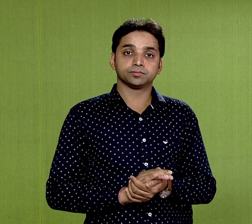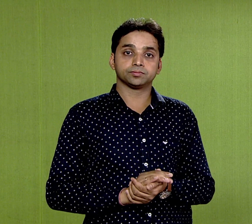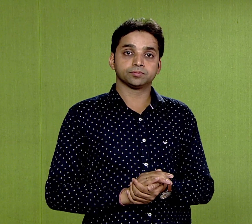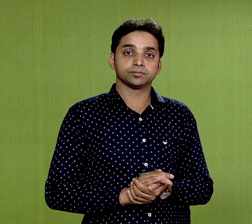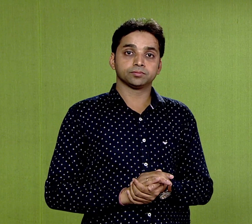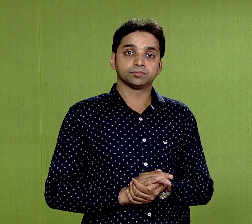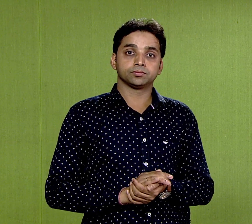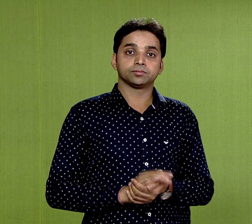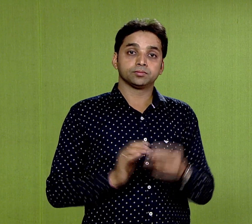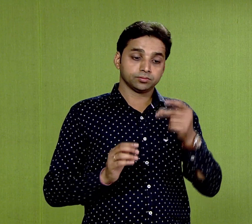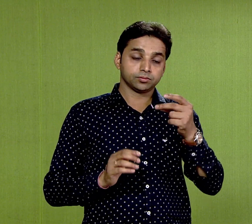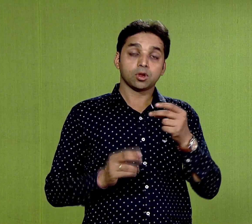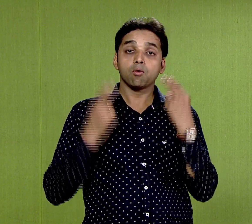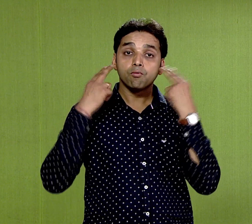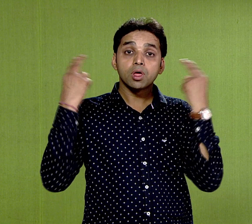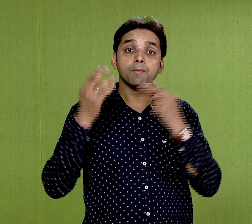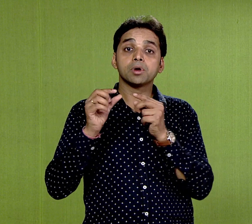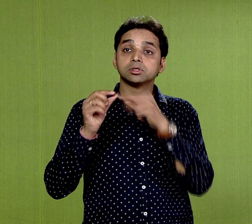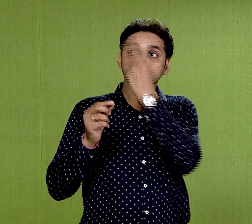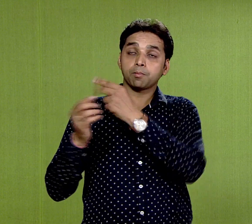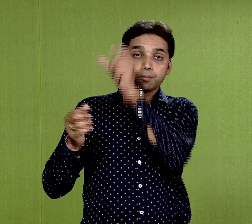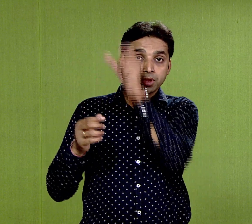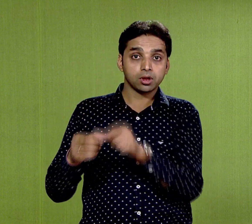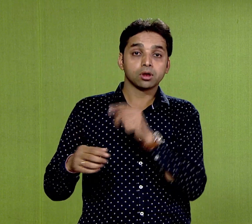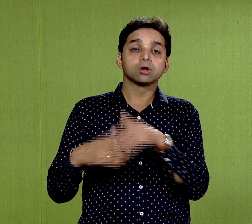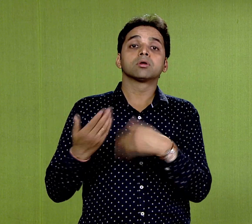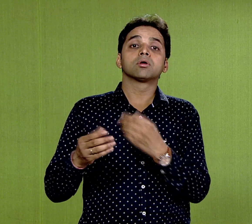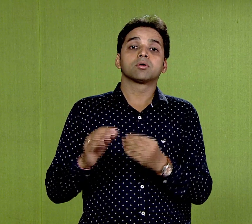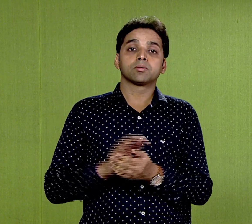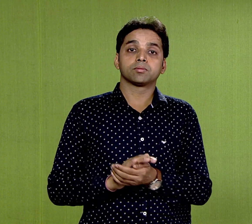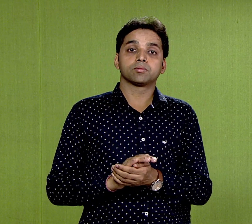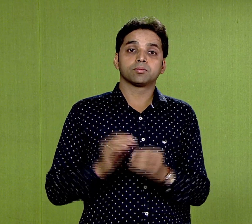the second famous painter was Bishan Das,